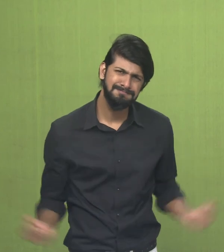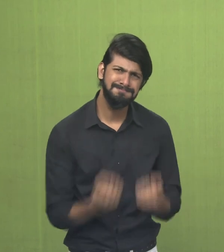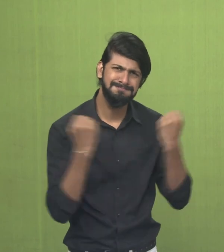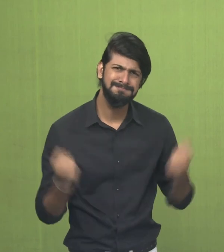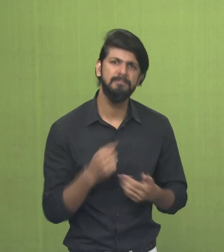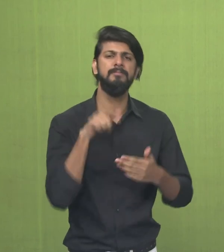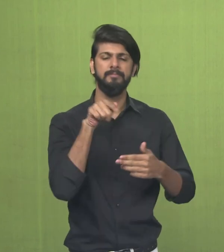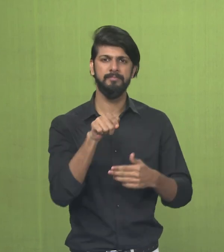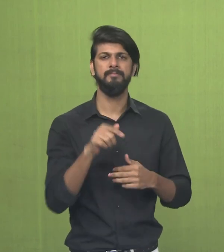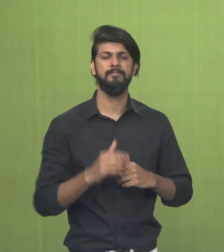up.